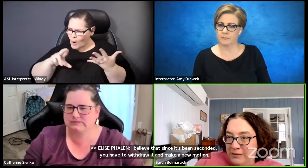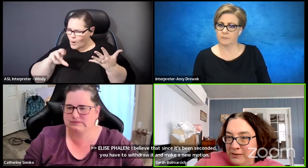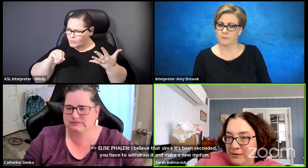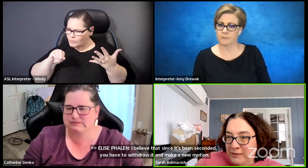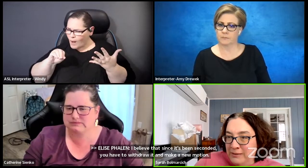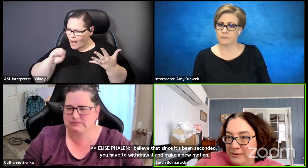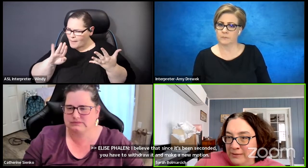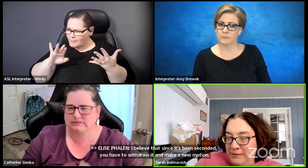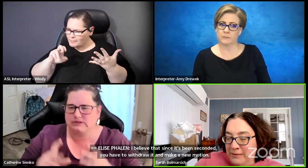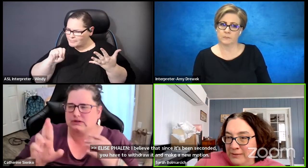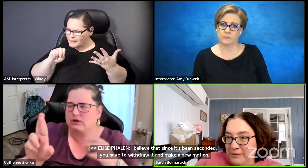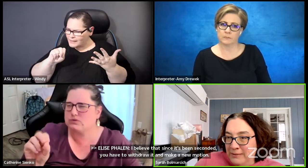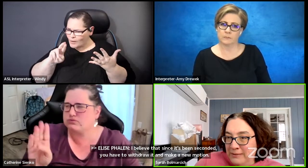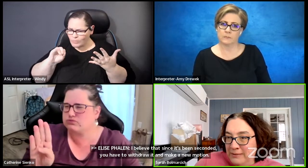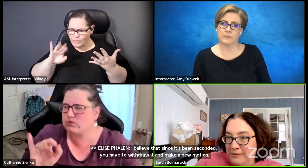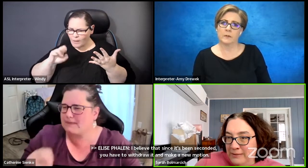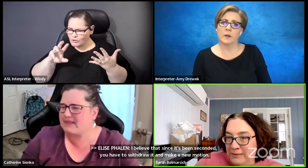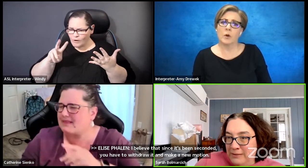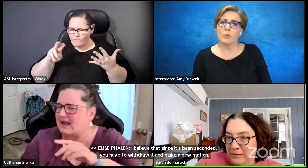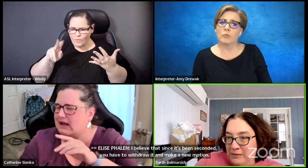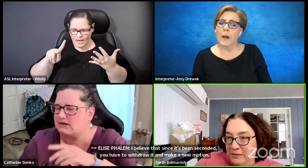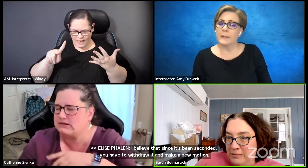Vorak?